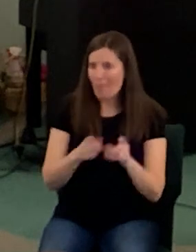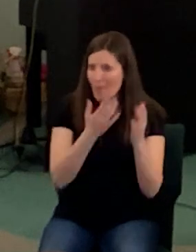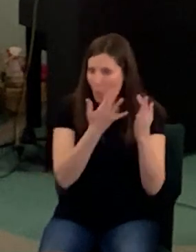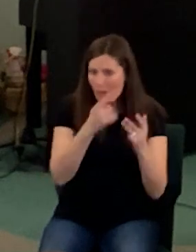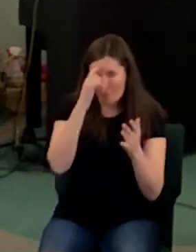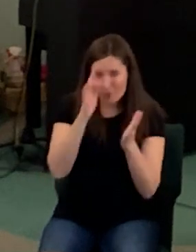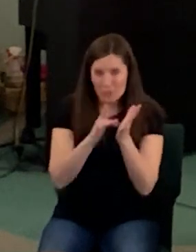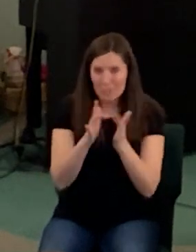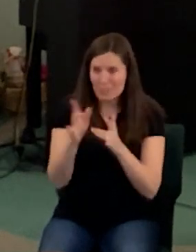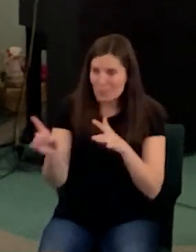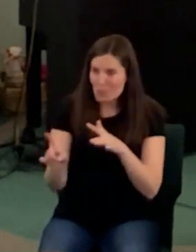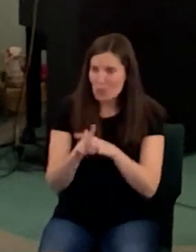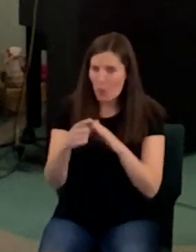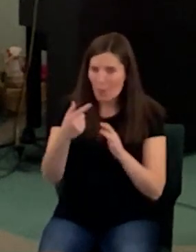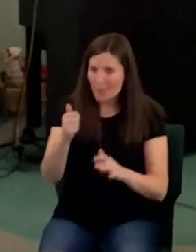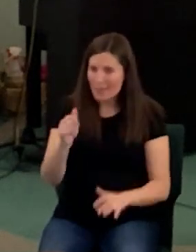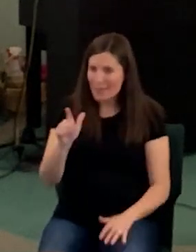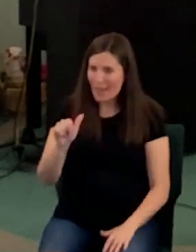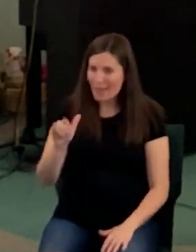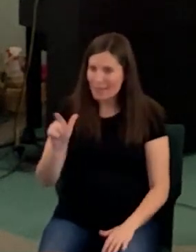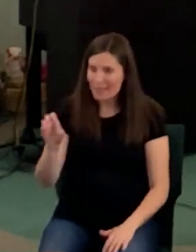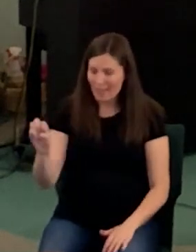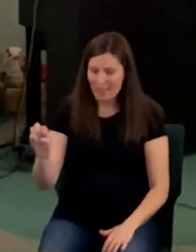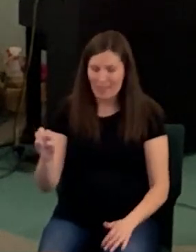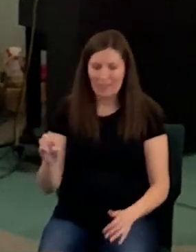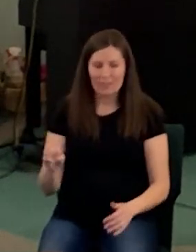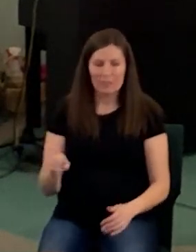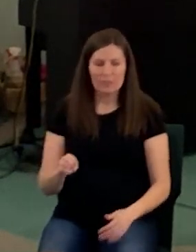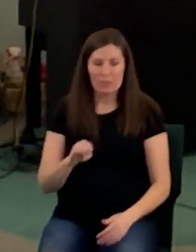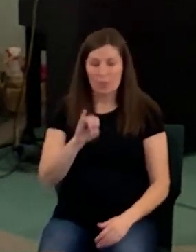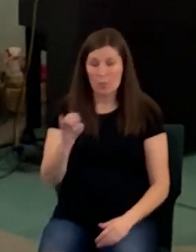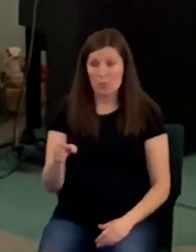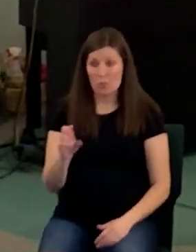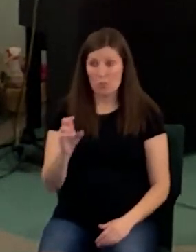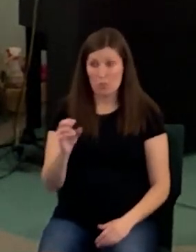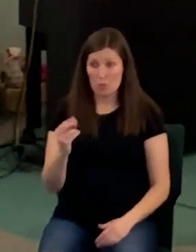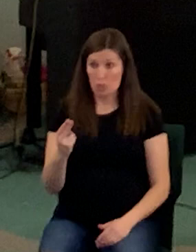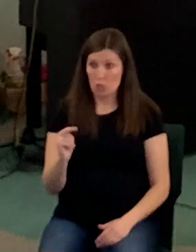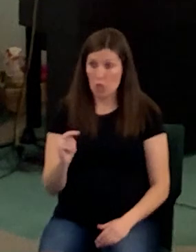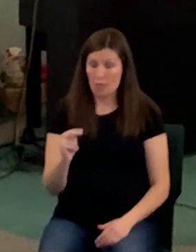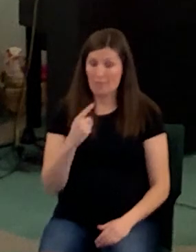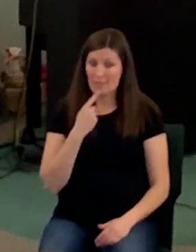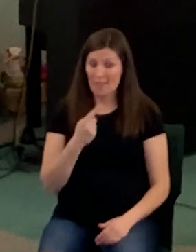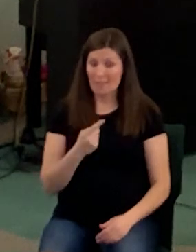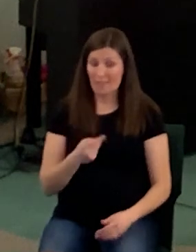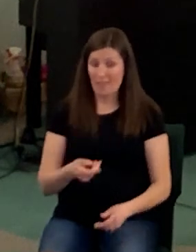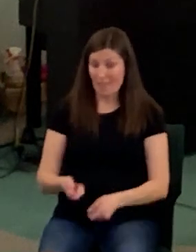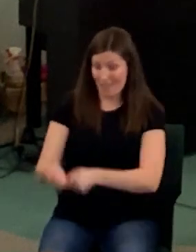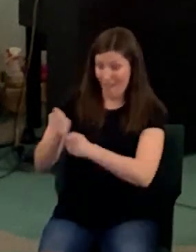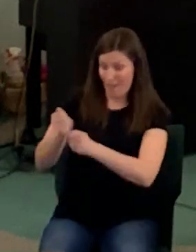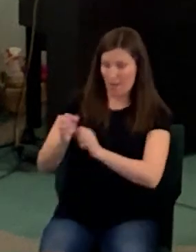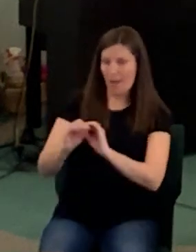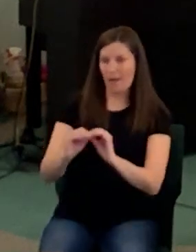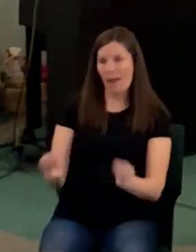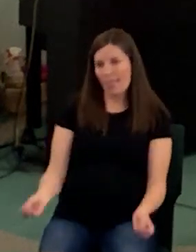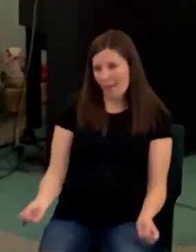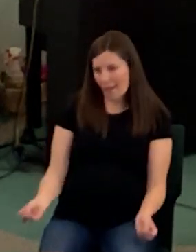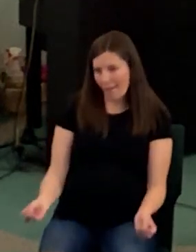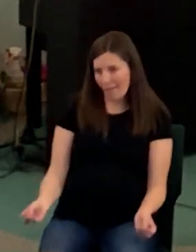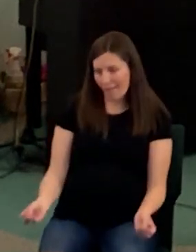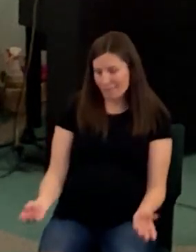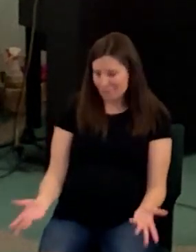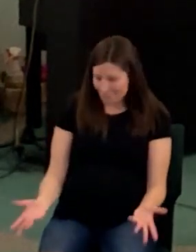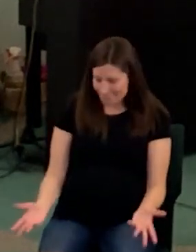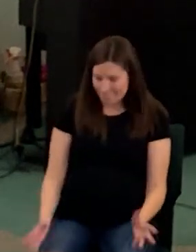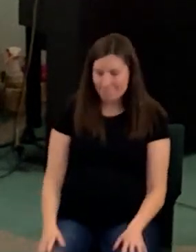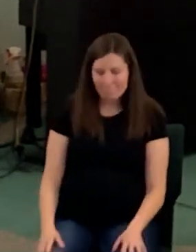And John tells us what they caught. They caught nothing. Growing up in rural California, I don't know about the